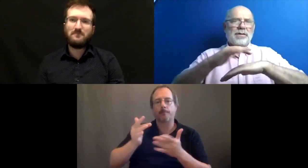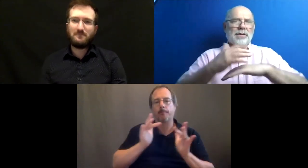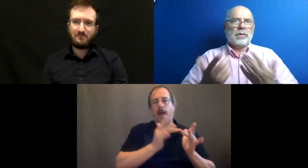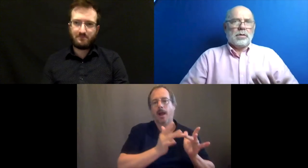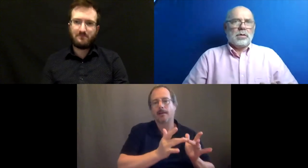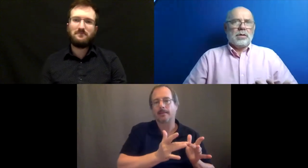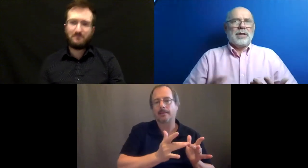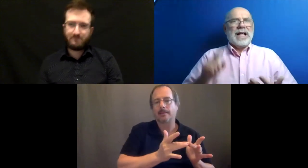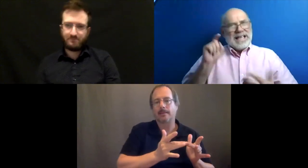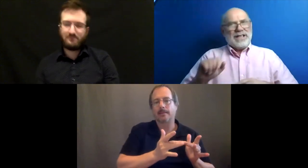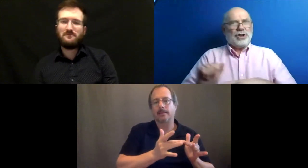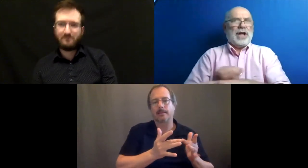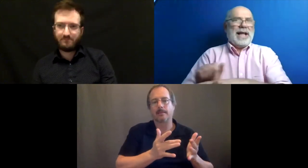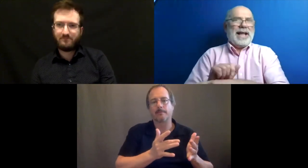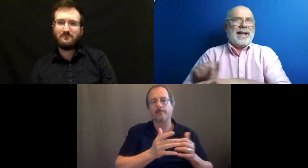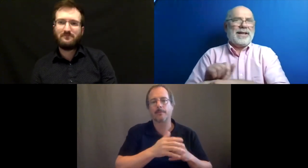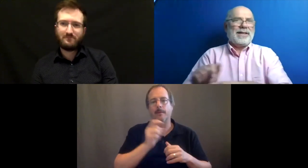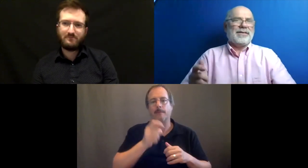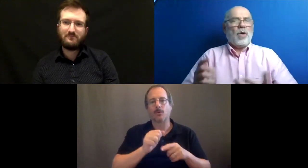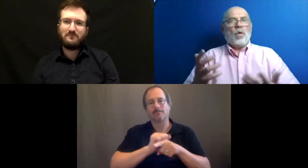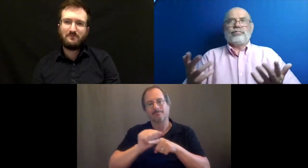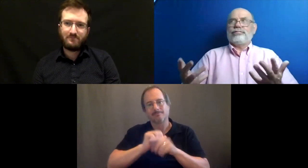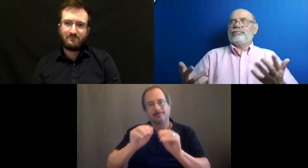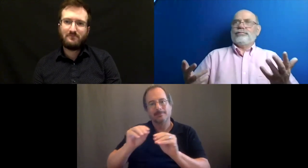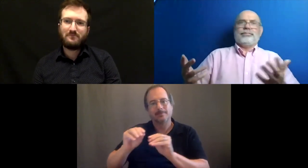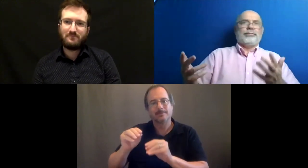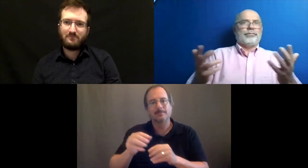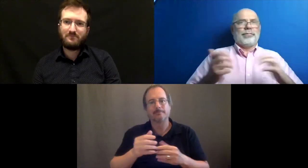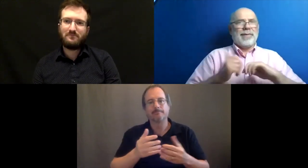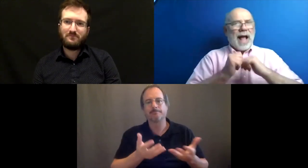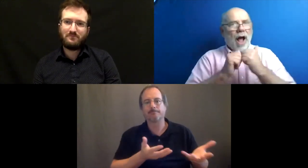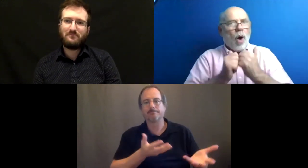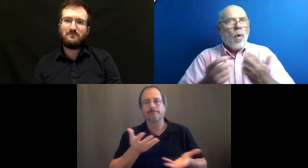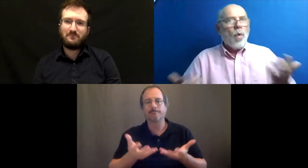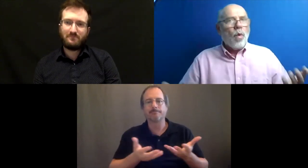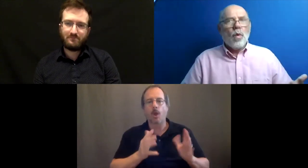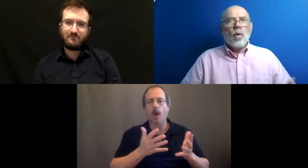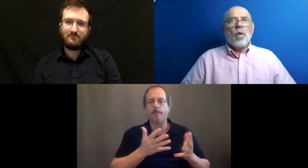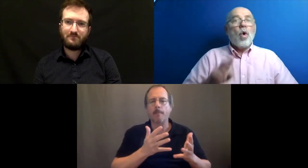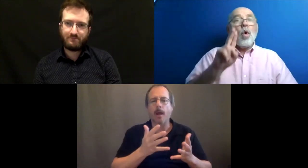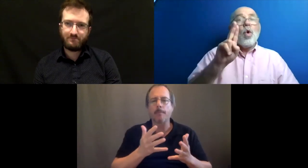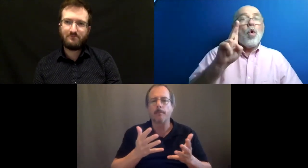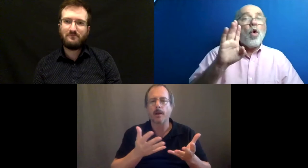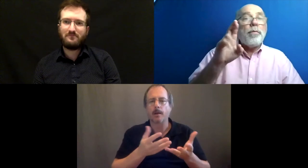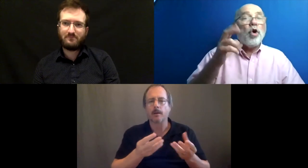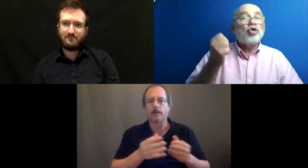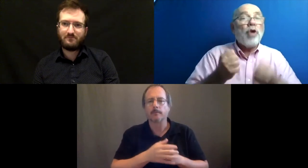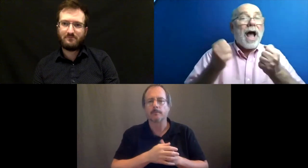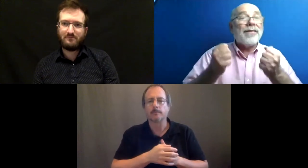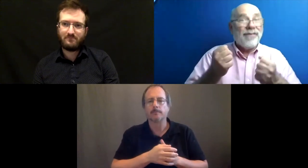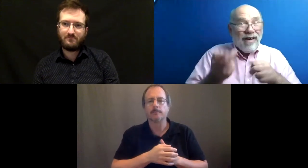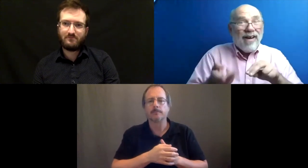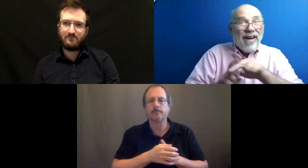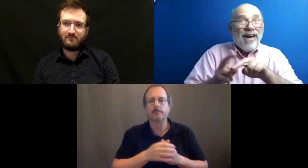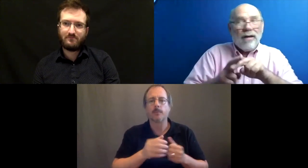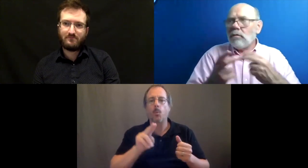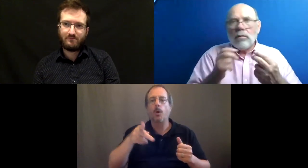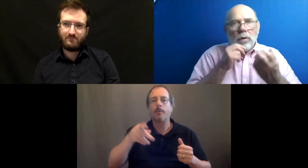People need to better understand how to receive training online. Employers need to provide training online.